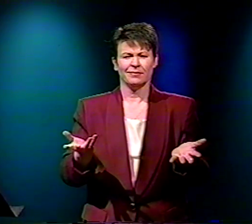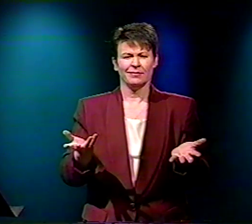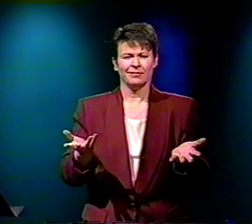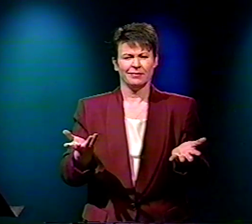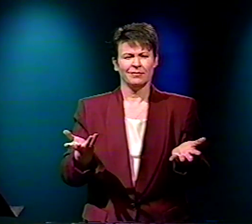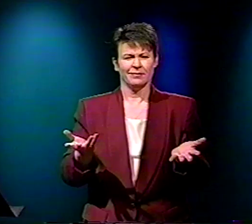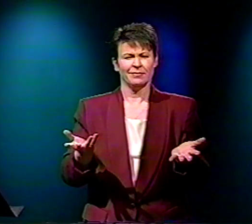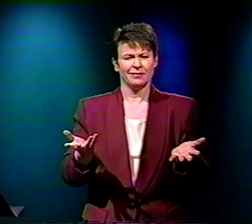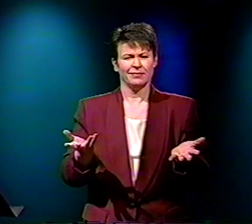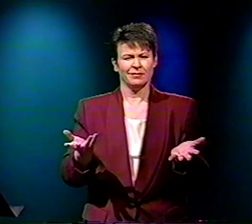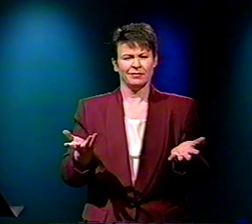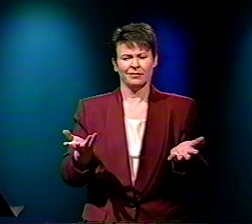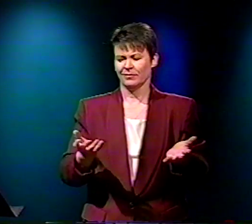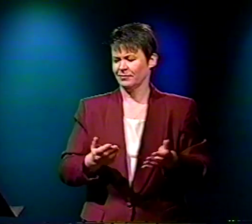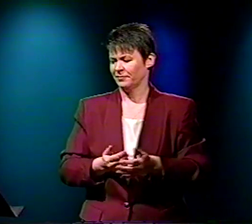knowledge, who gave you that permission?